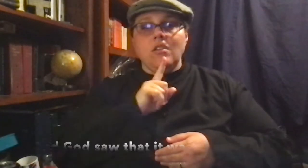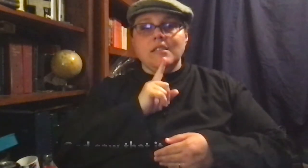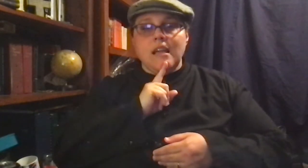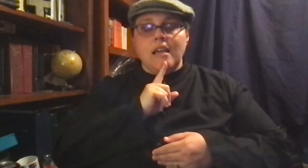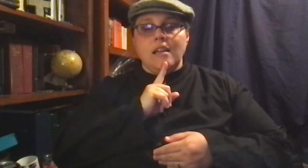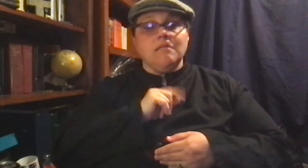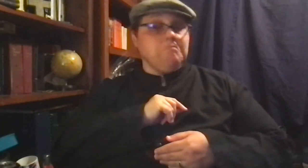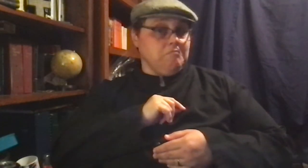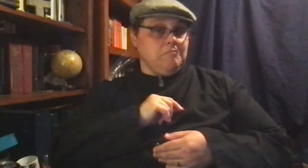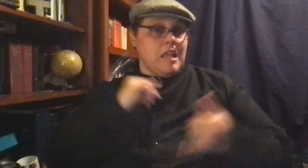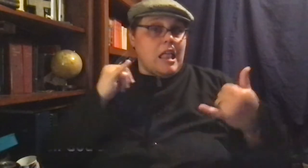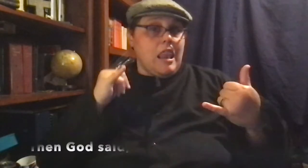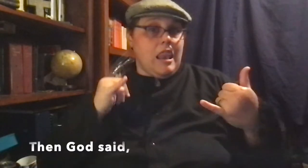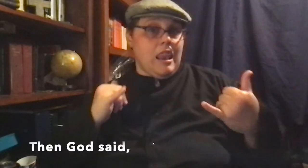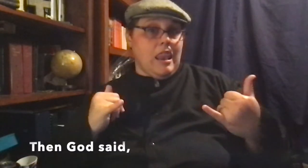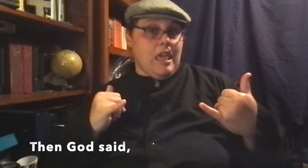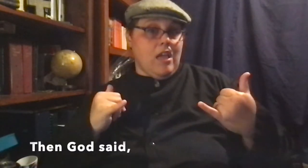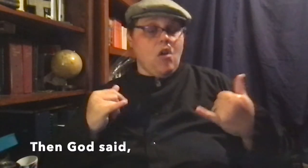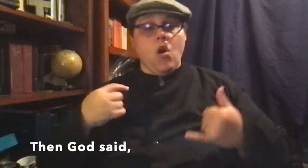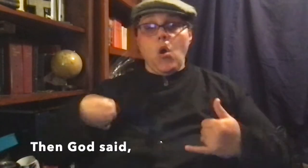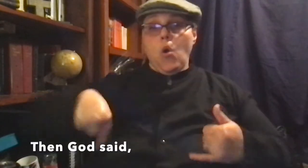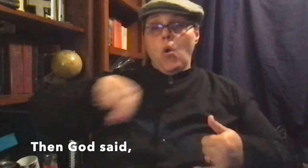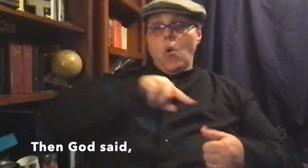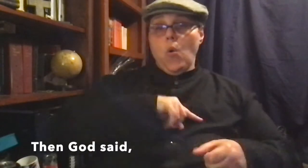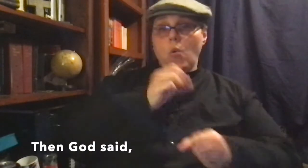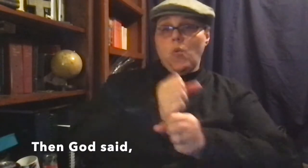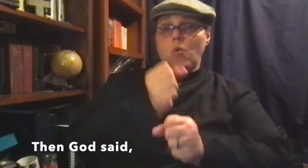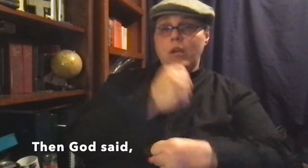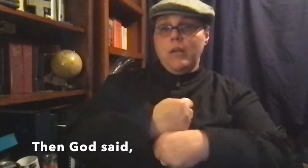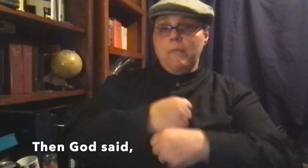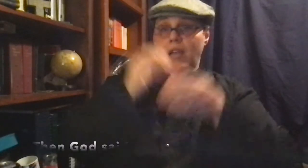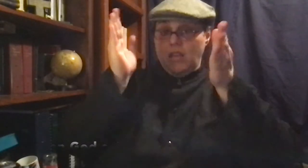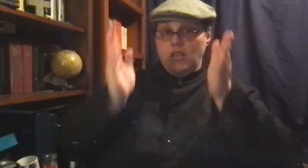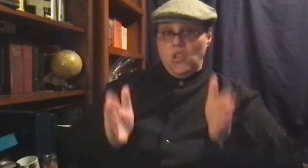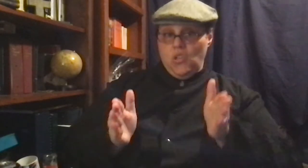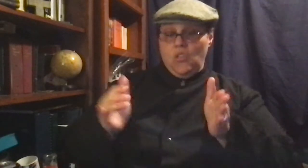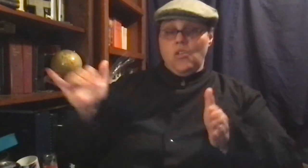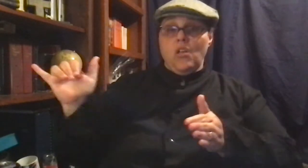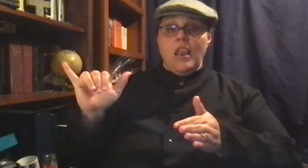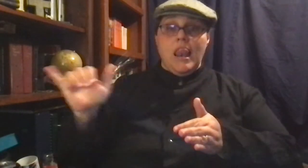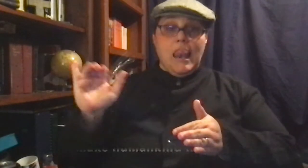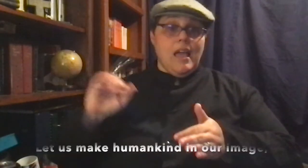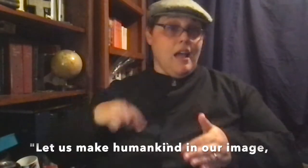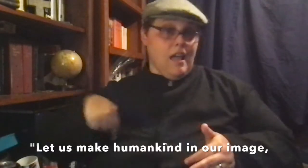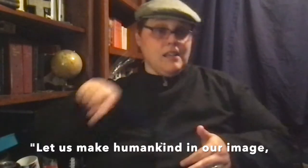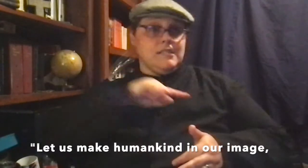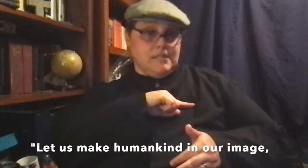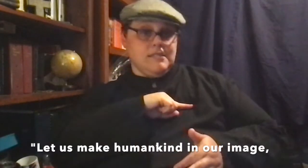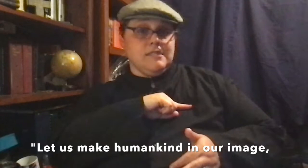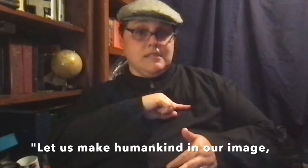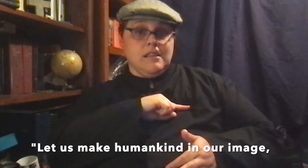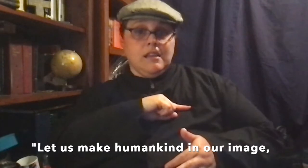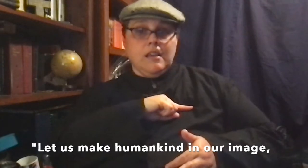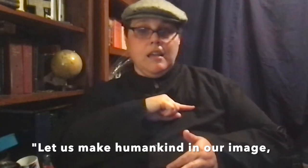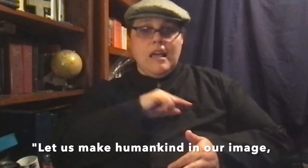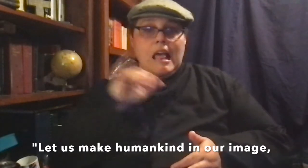Then God said, let us make humankind in our image, according to